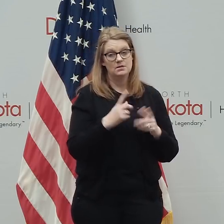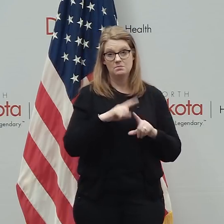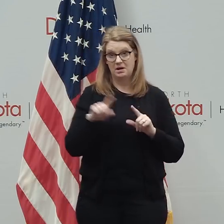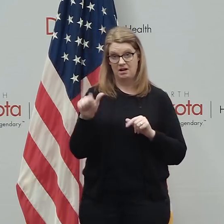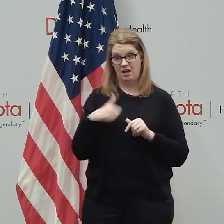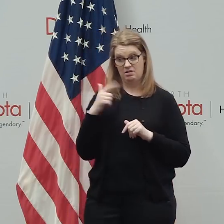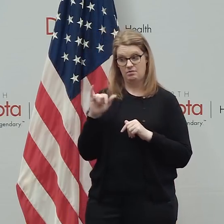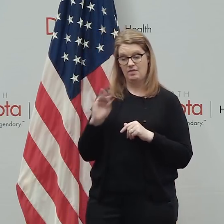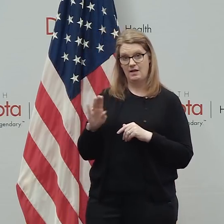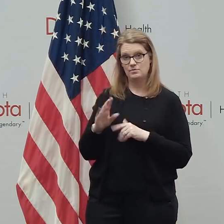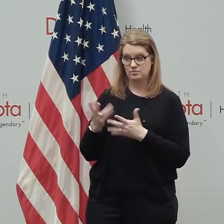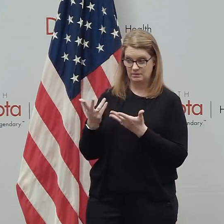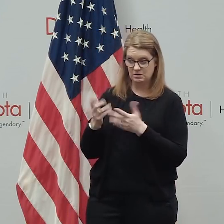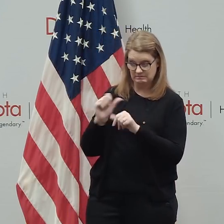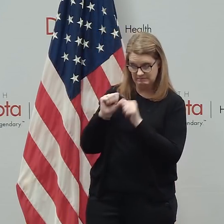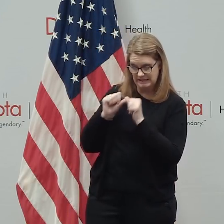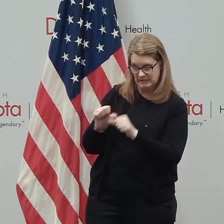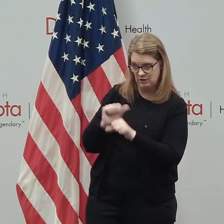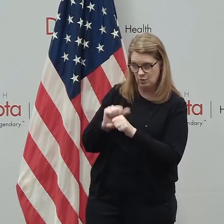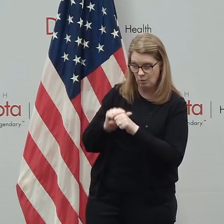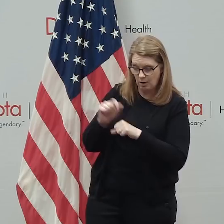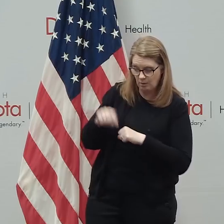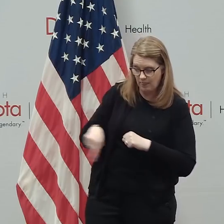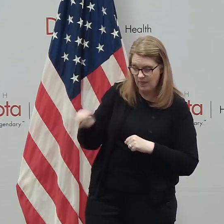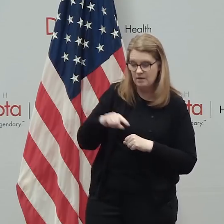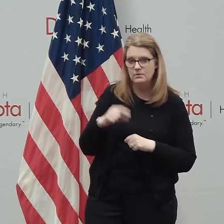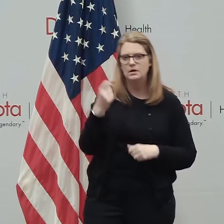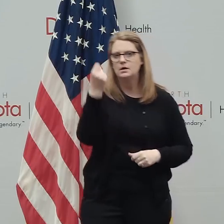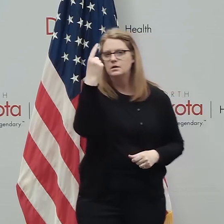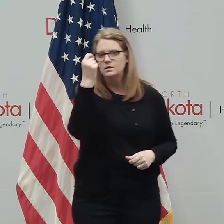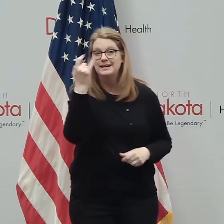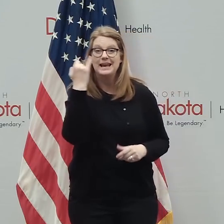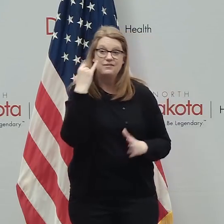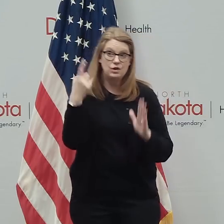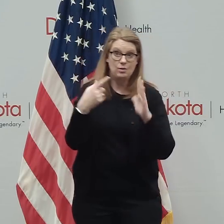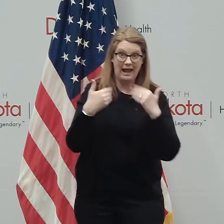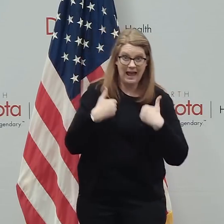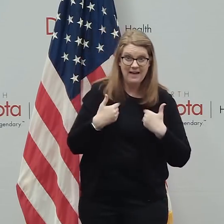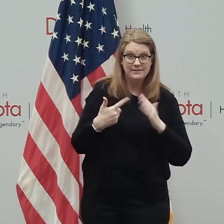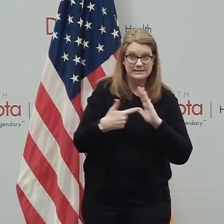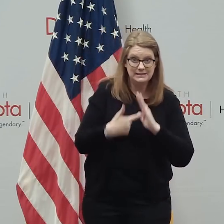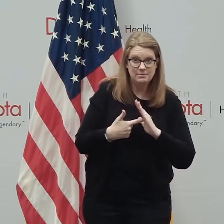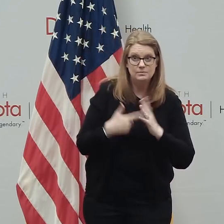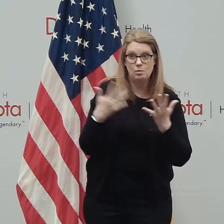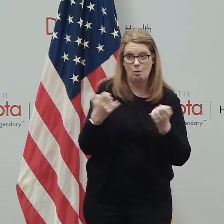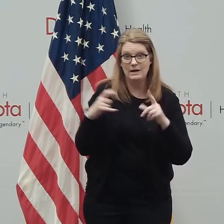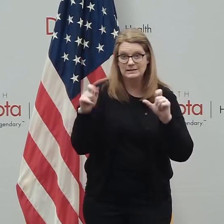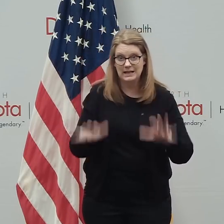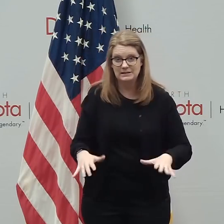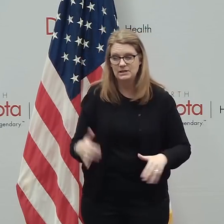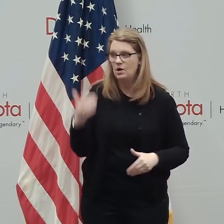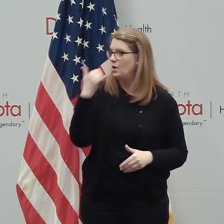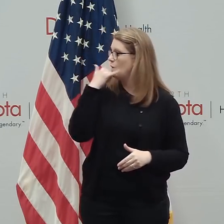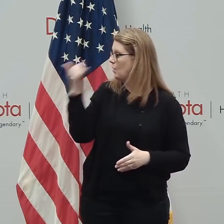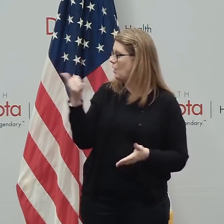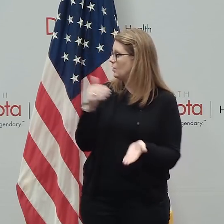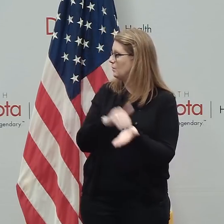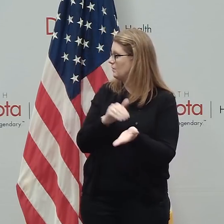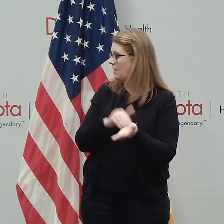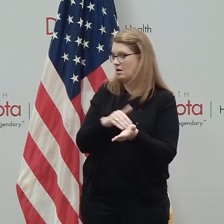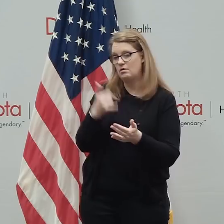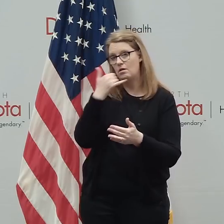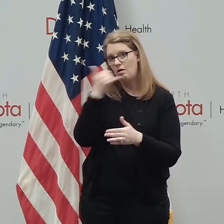lab partners as well. And again, if you're symptomatic and want to get tested, please call your provider, call ahead of